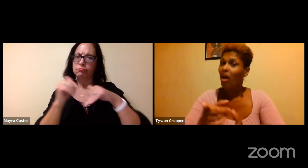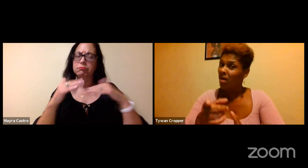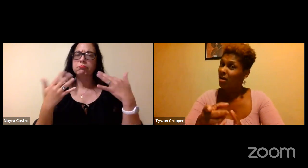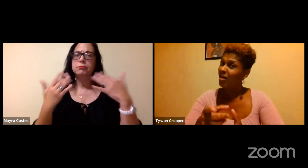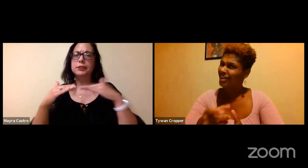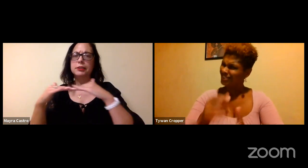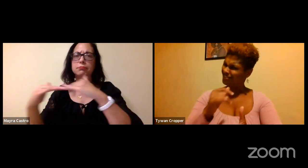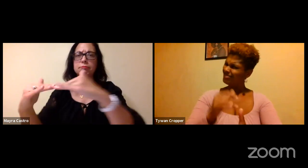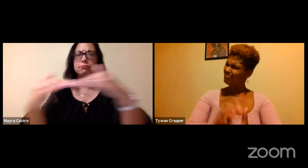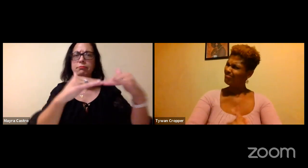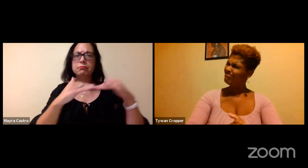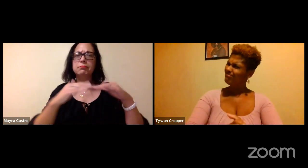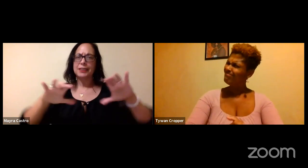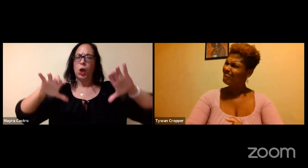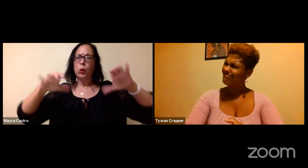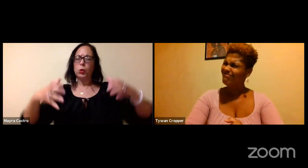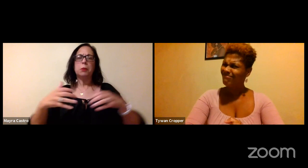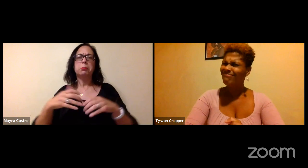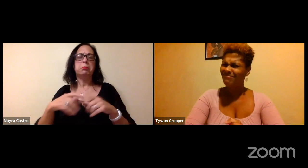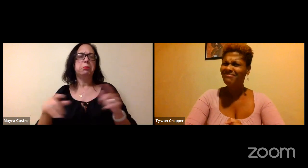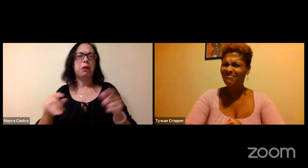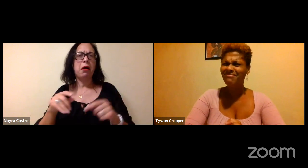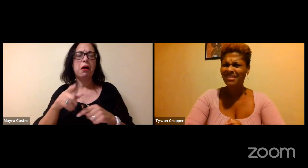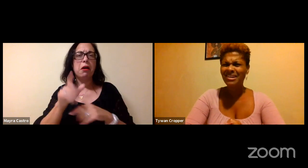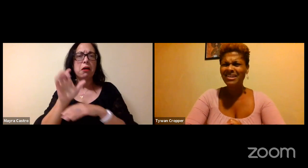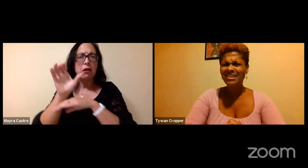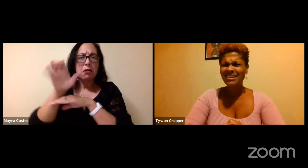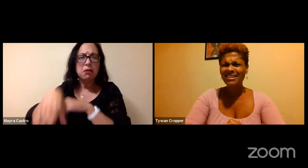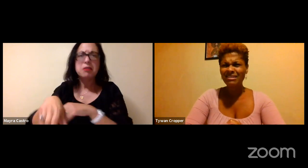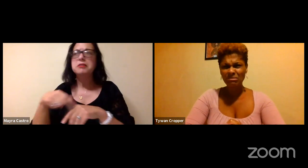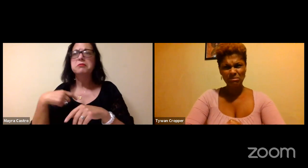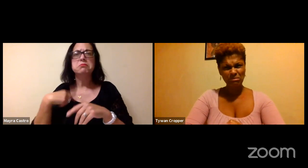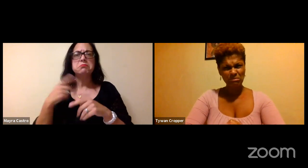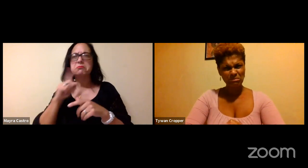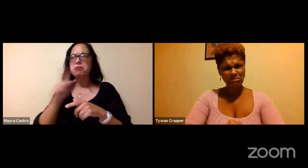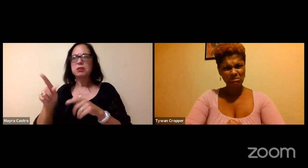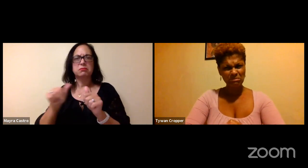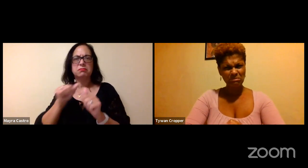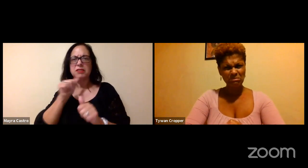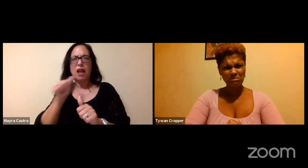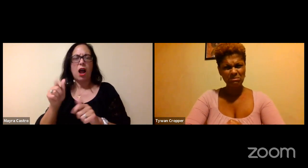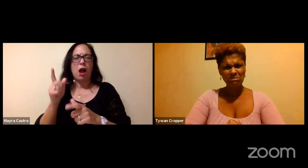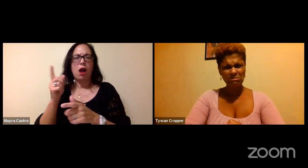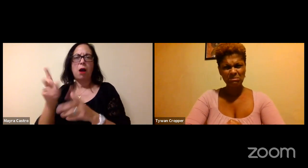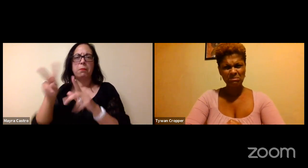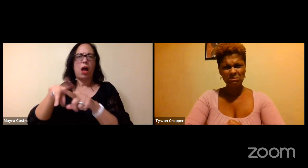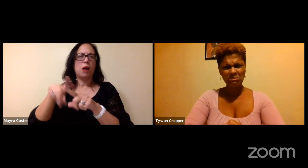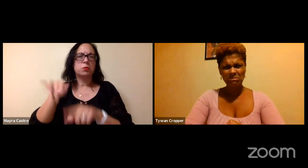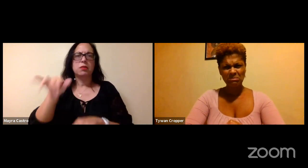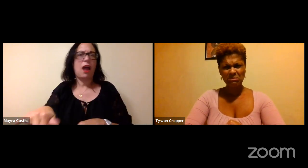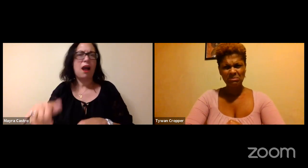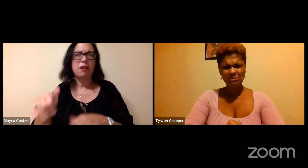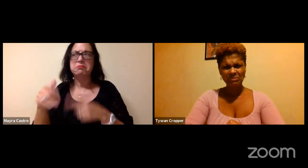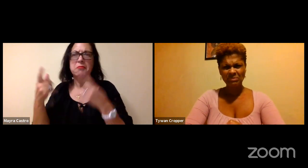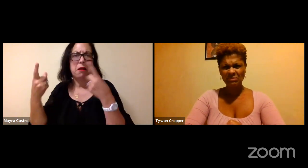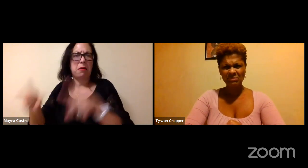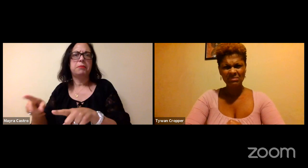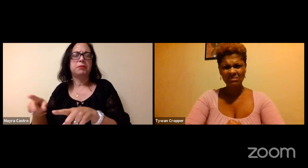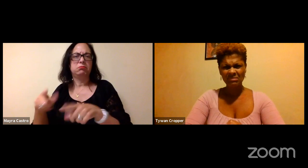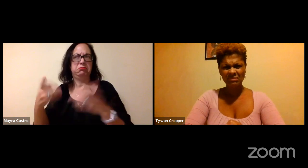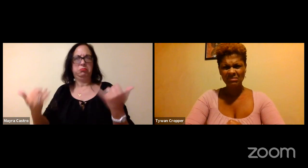And again, as I said, I do like diversity because I believe in equity and equality for